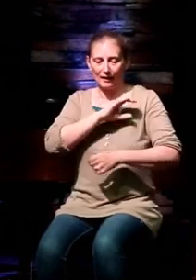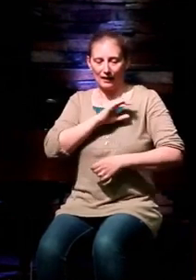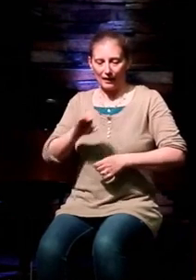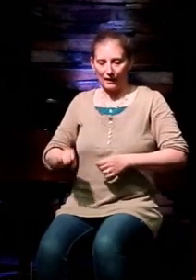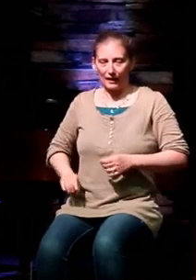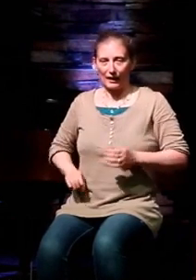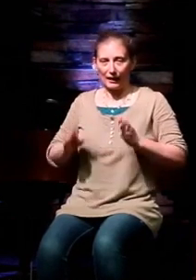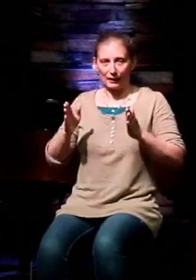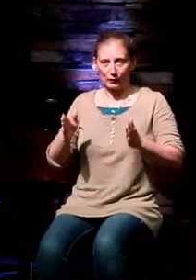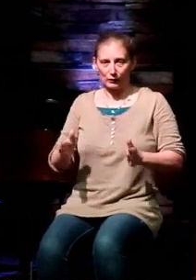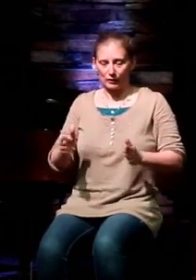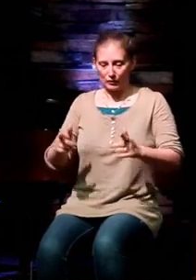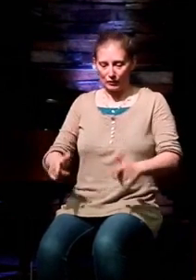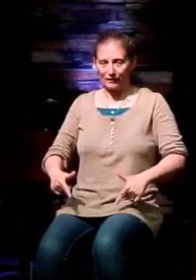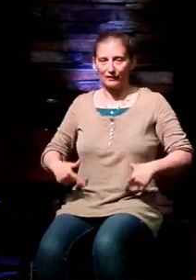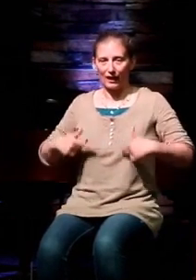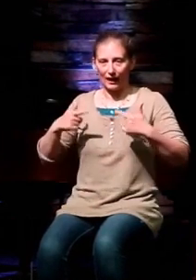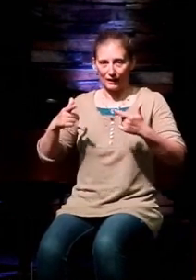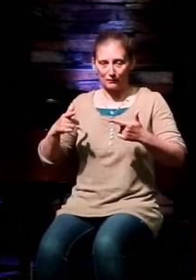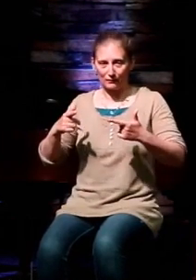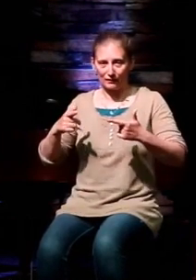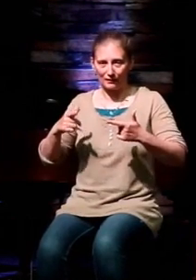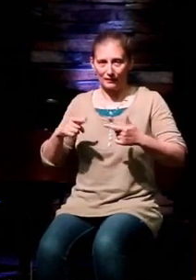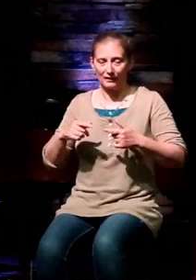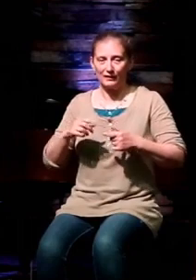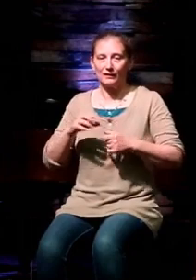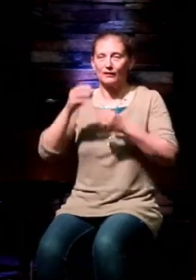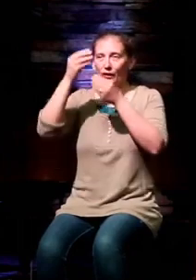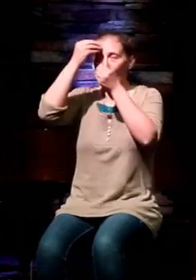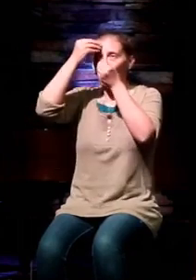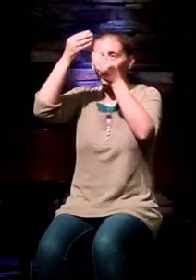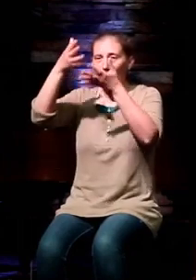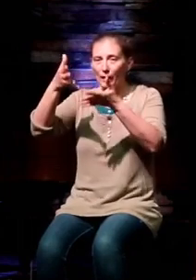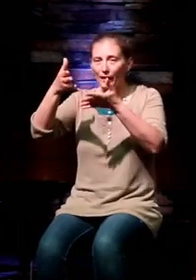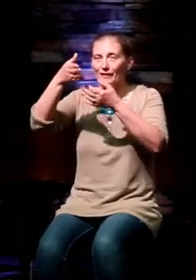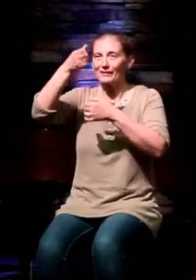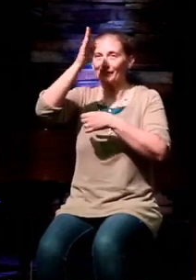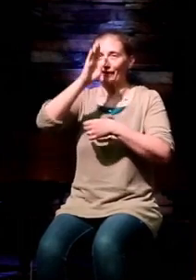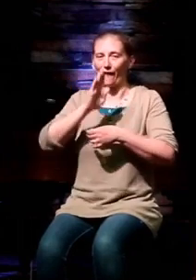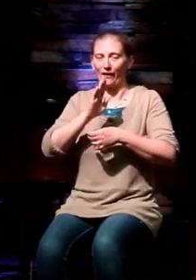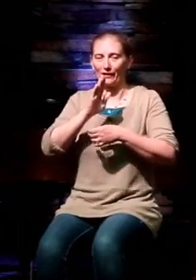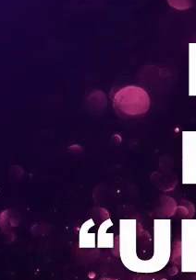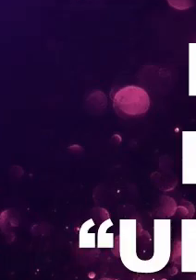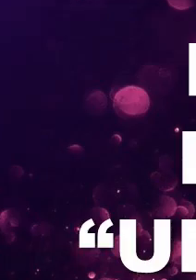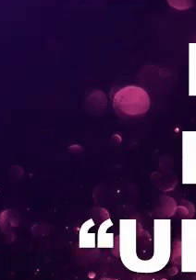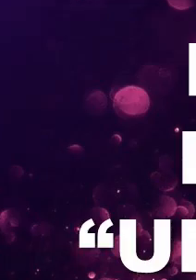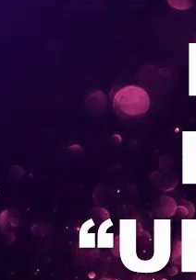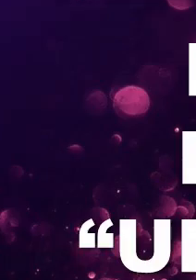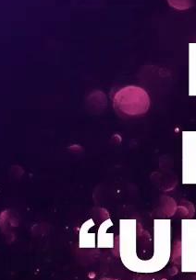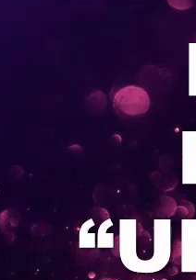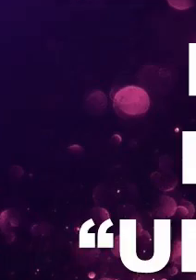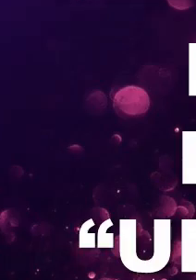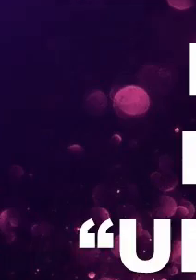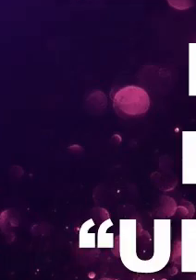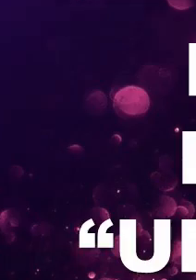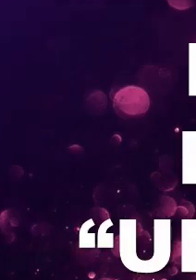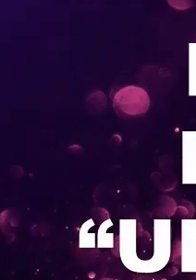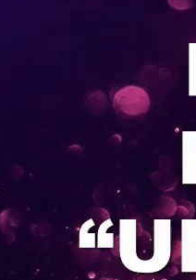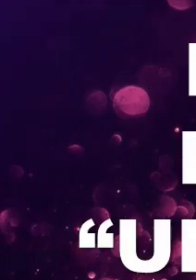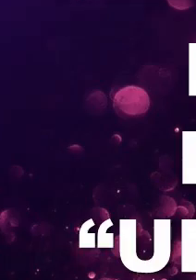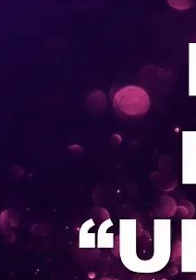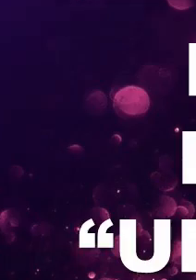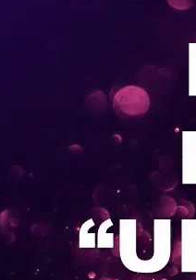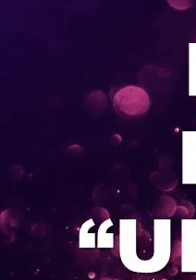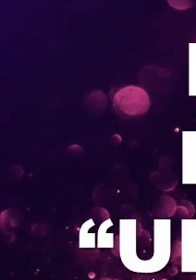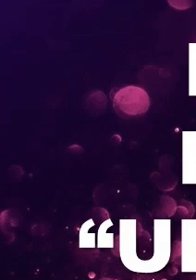day in and day out, in obedience to God. And here's how you do it. If you're taking notes, the first way is you have to listen to the